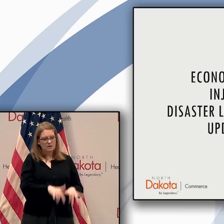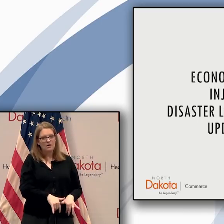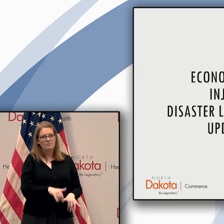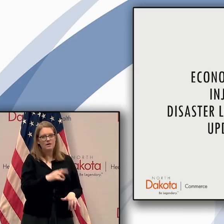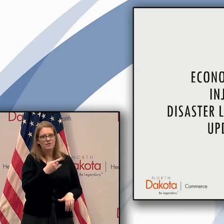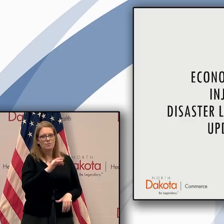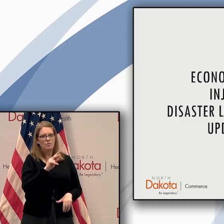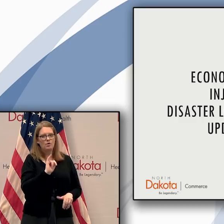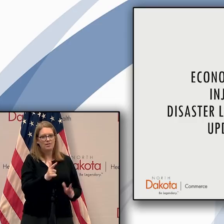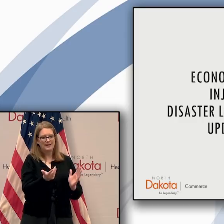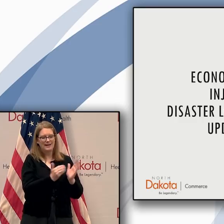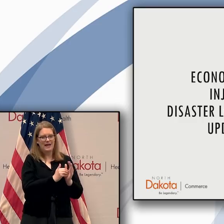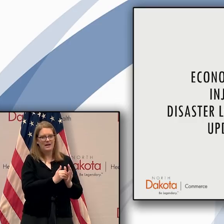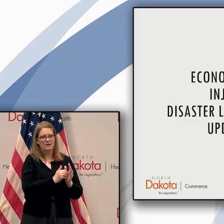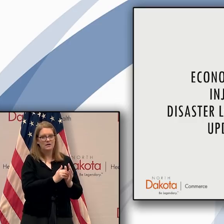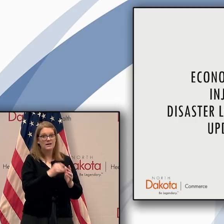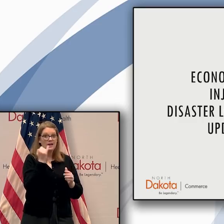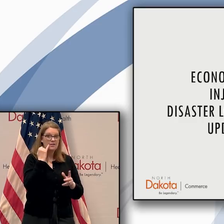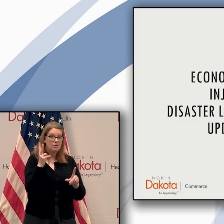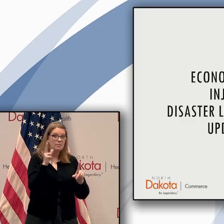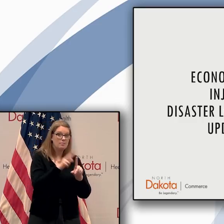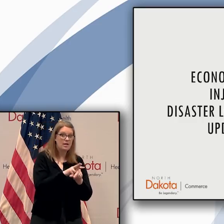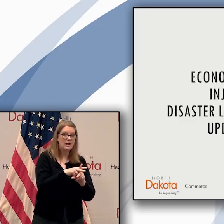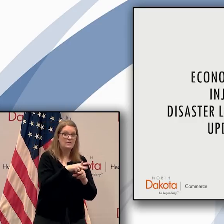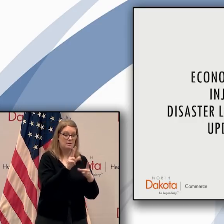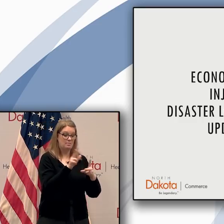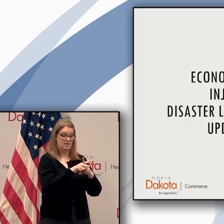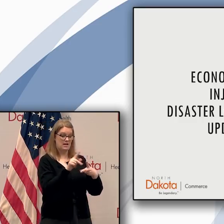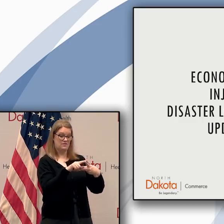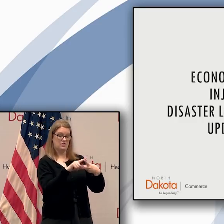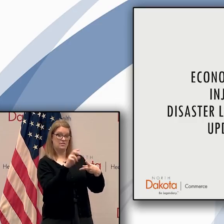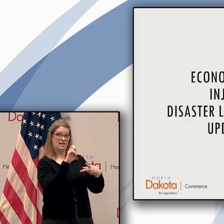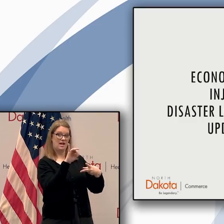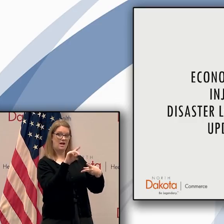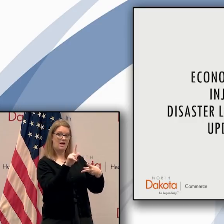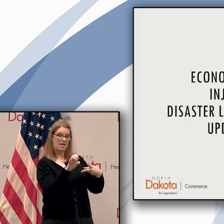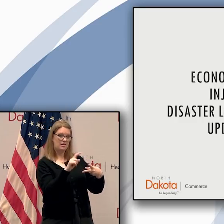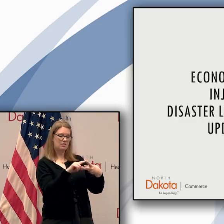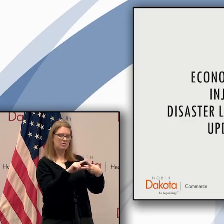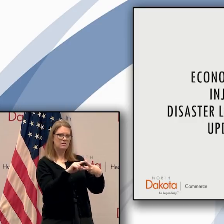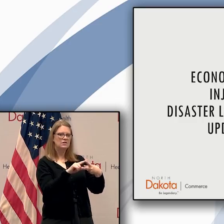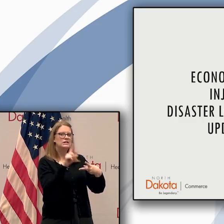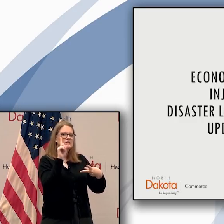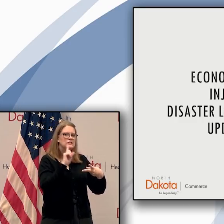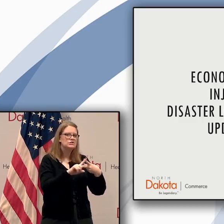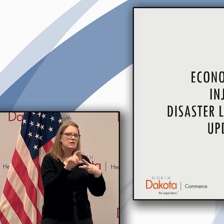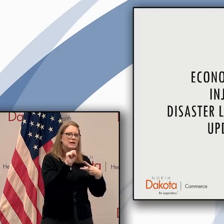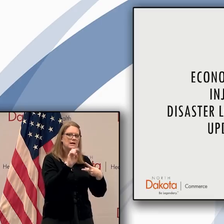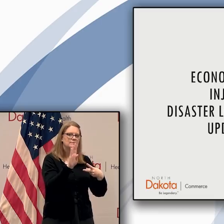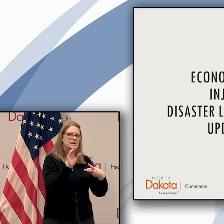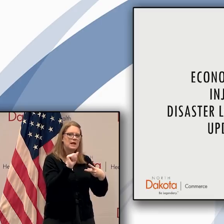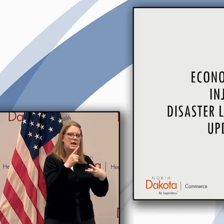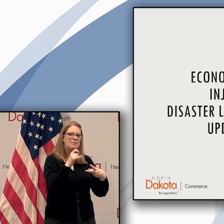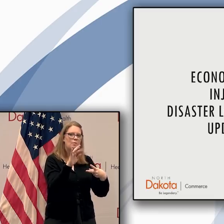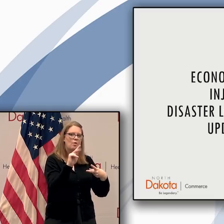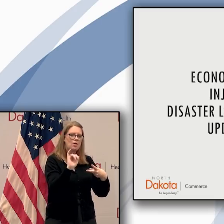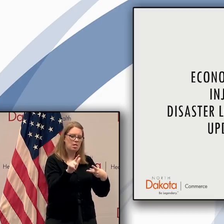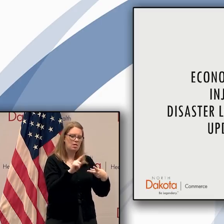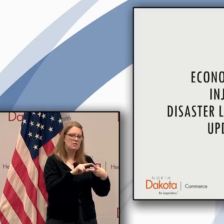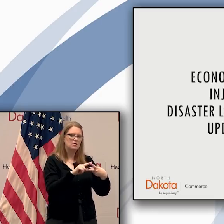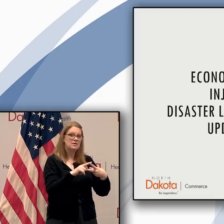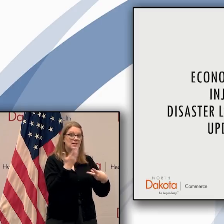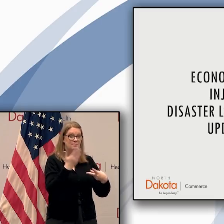If you have applied for an EIDL and not received it, please check your loan status in your SBA portal. There may be